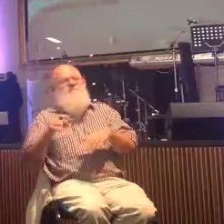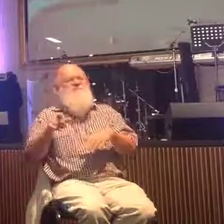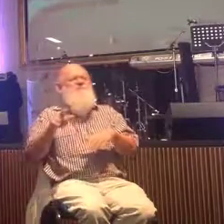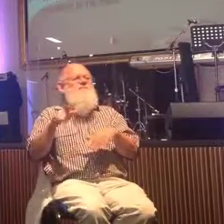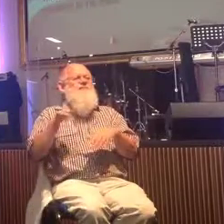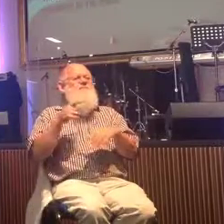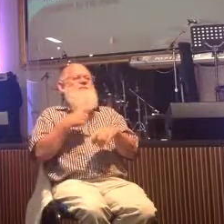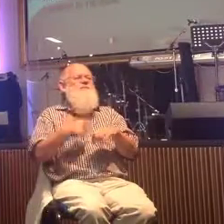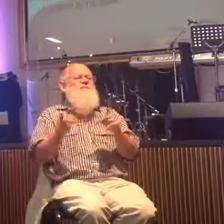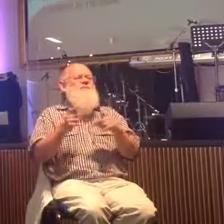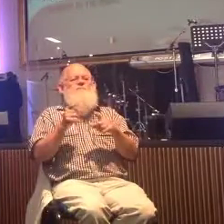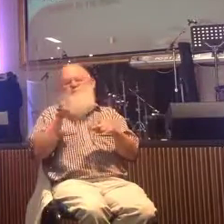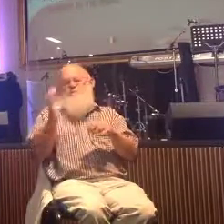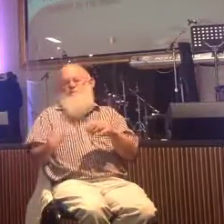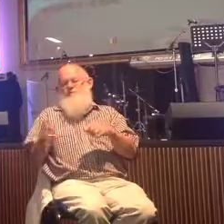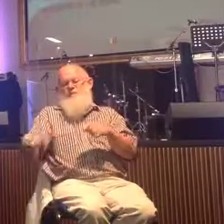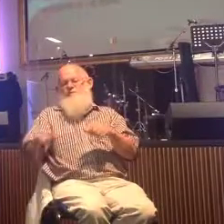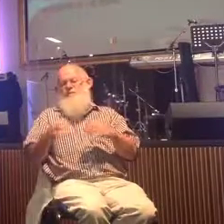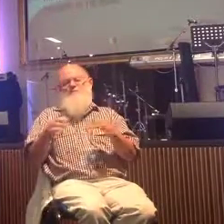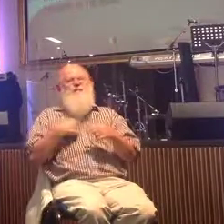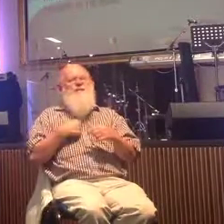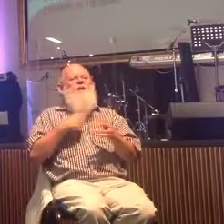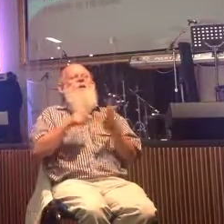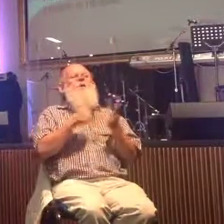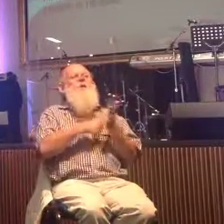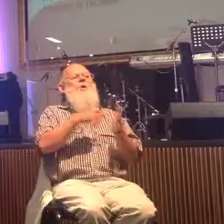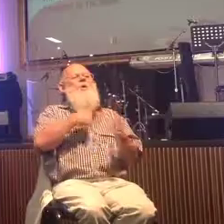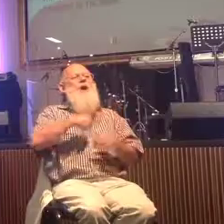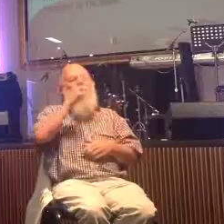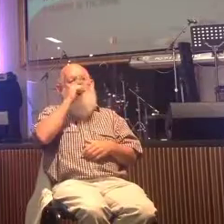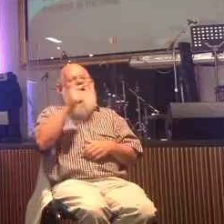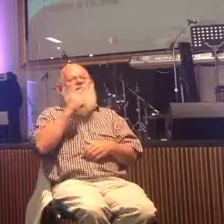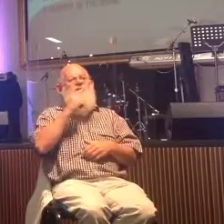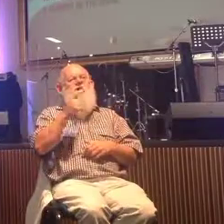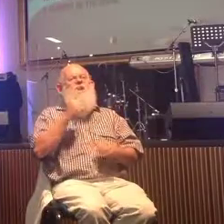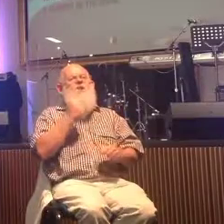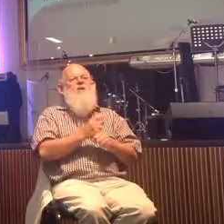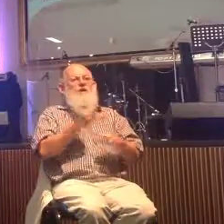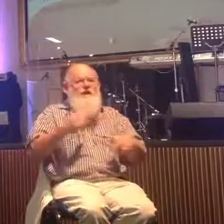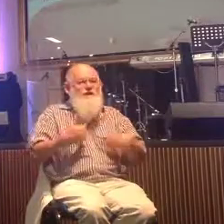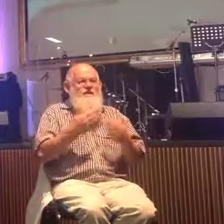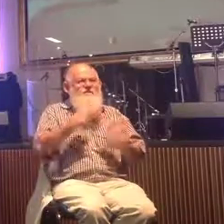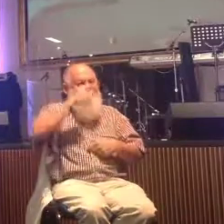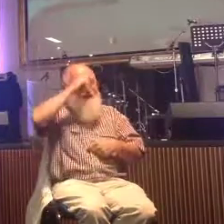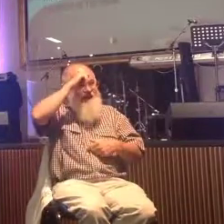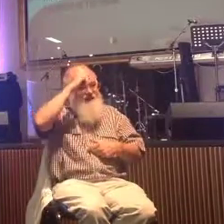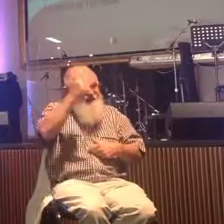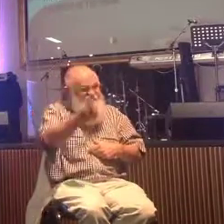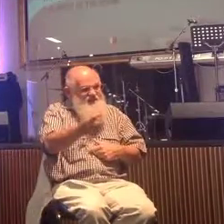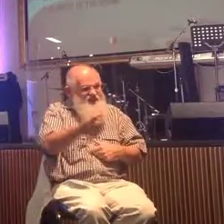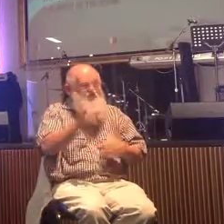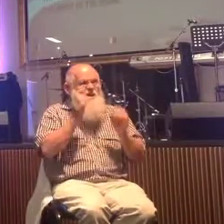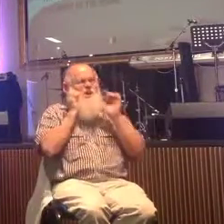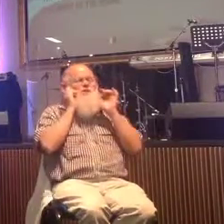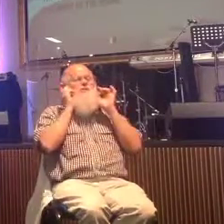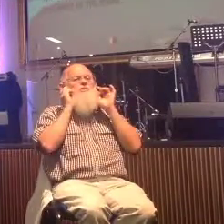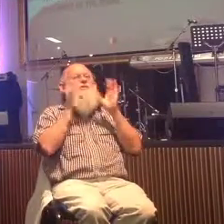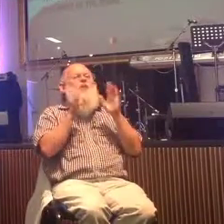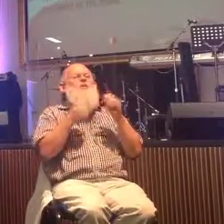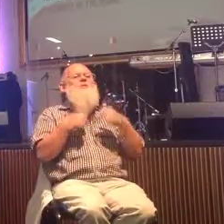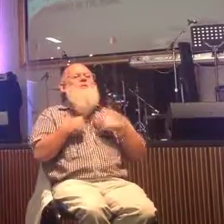different audience, that wasn't for me. Or I can say, God, give me an understanding of this. Show me, Holy Spirit, how you want to transform